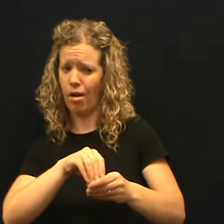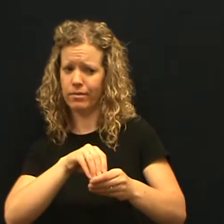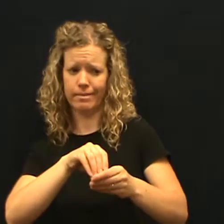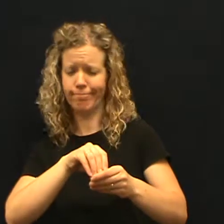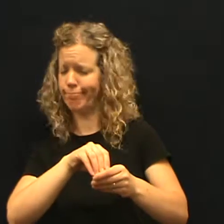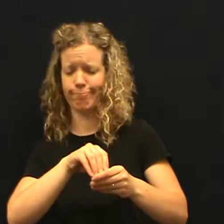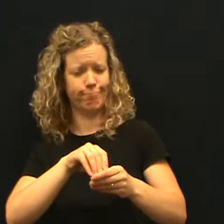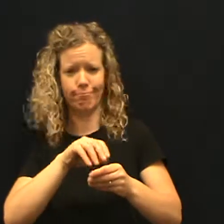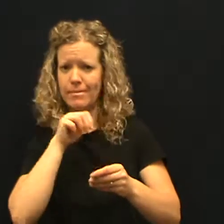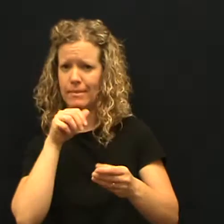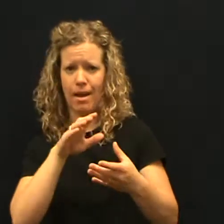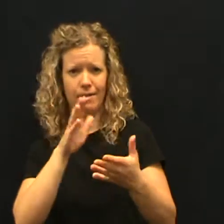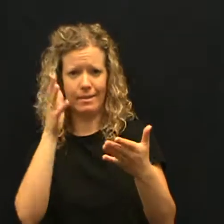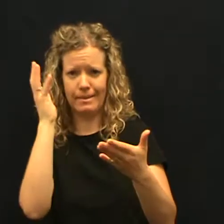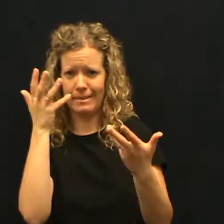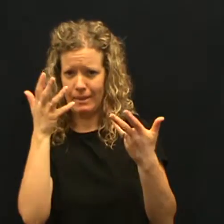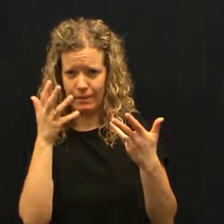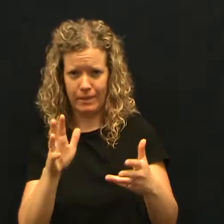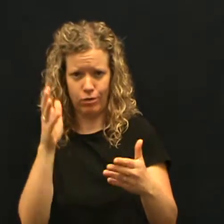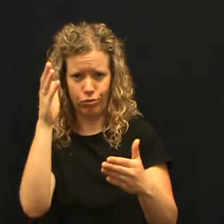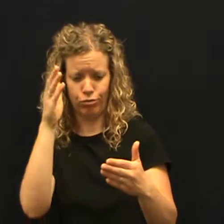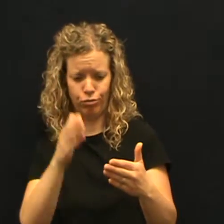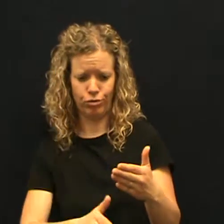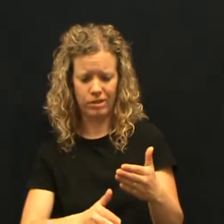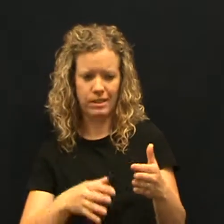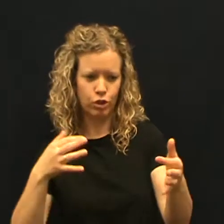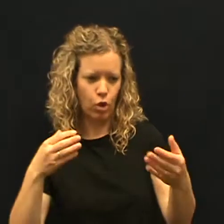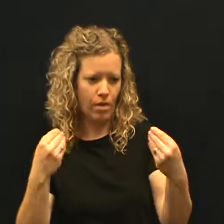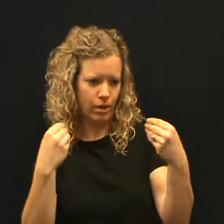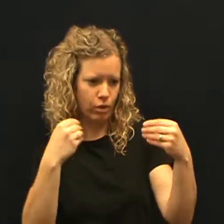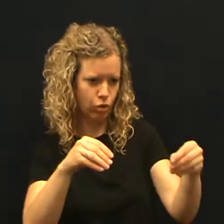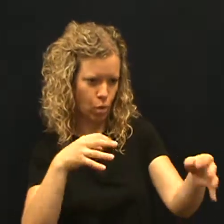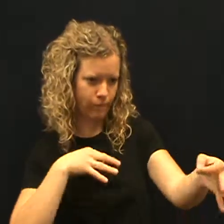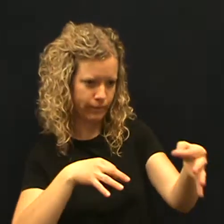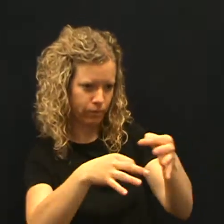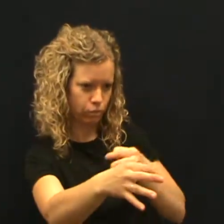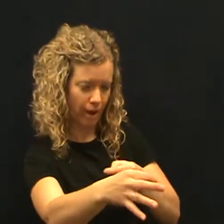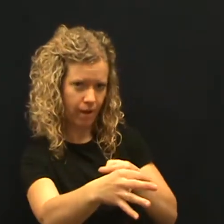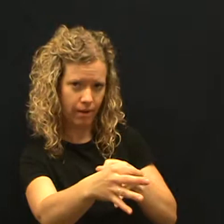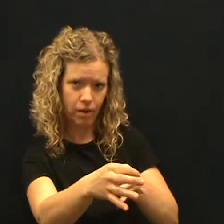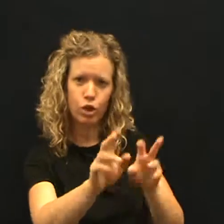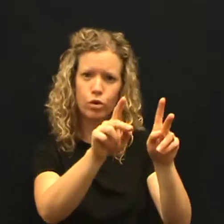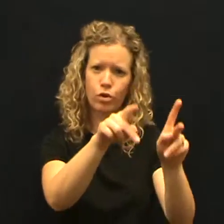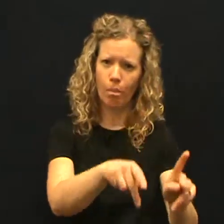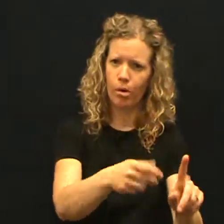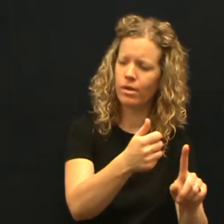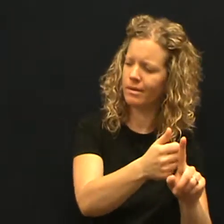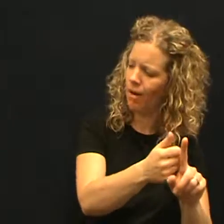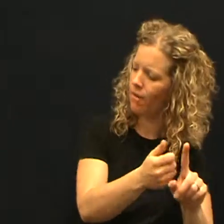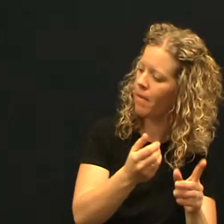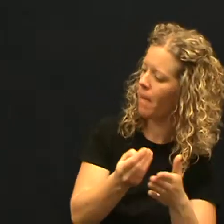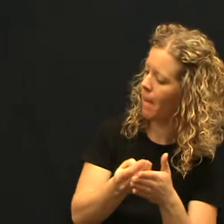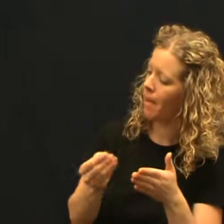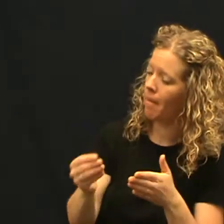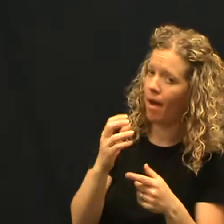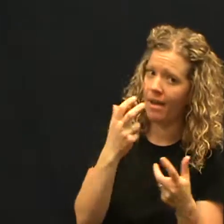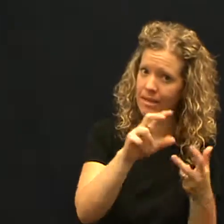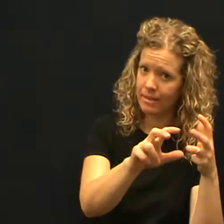the trading of those particular shares. In other words, once an investor buys stock through an initial public offering or a